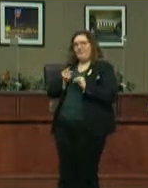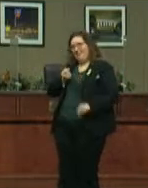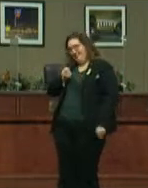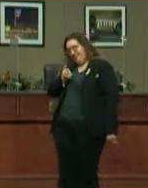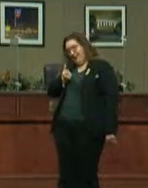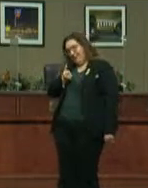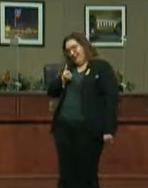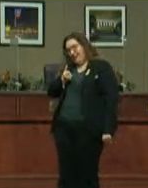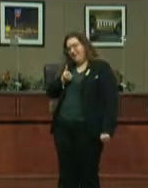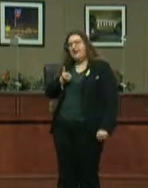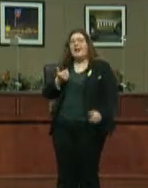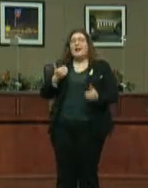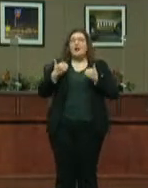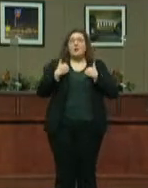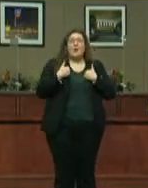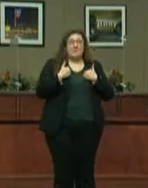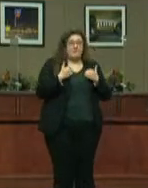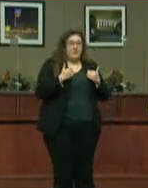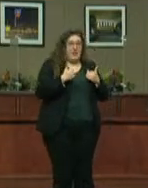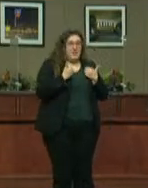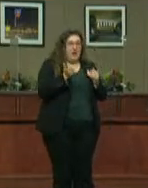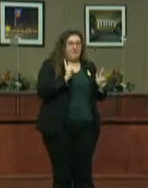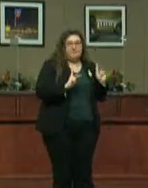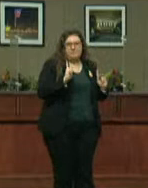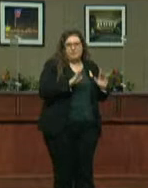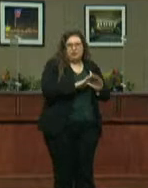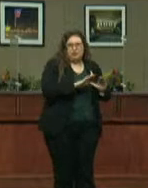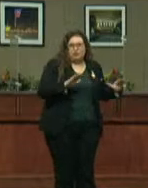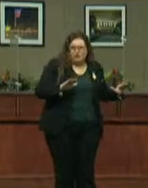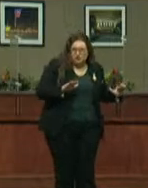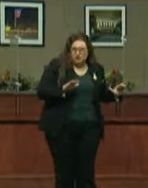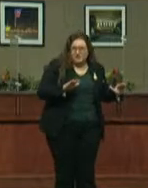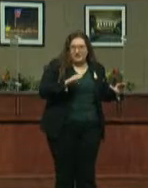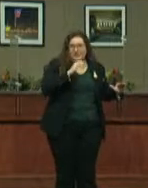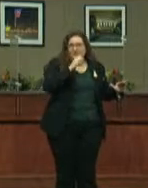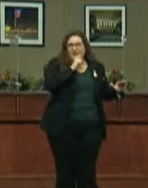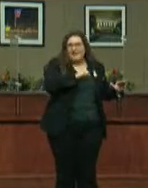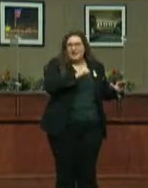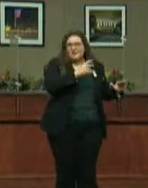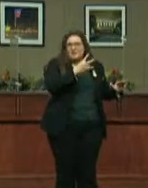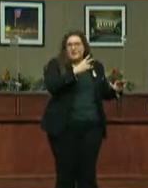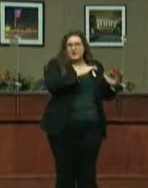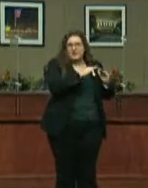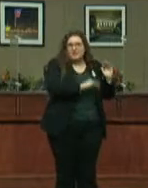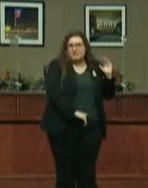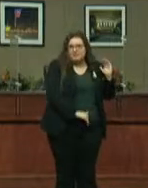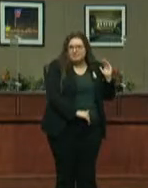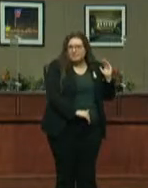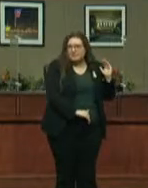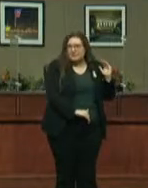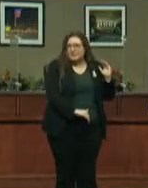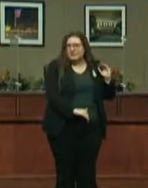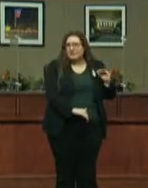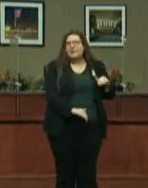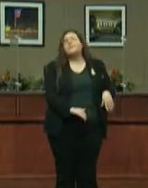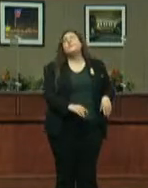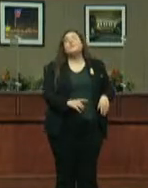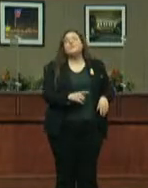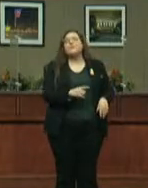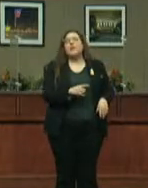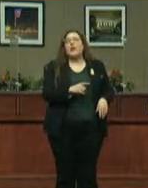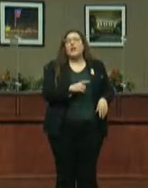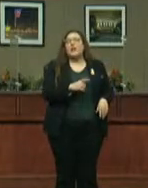have the pediatrics, which are increased, and this is for Peds. Now, pediatrics also,